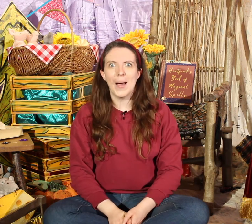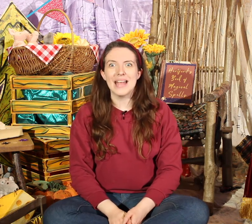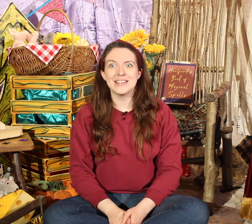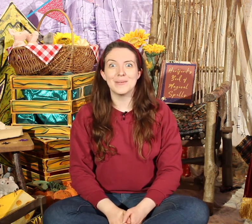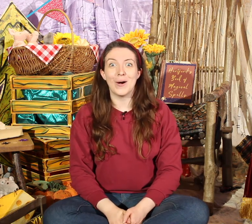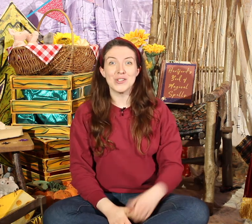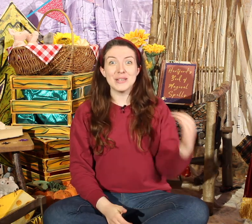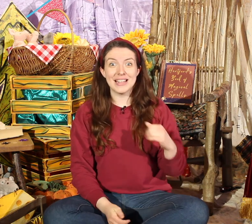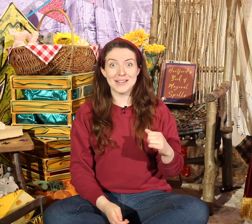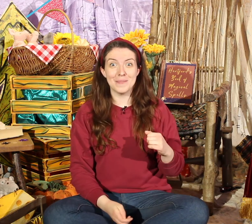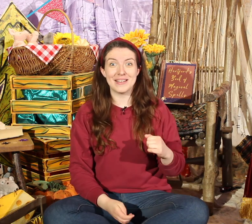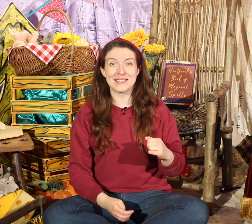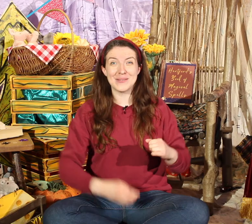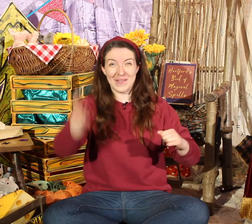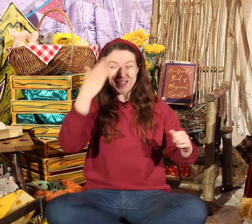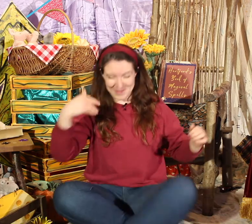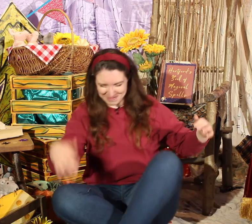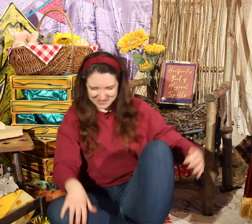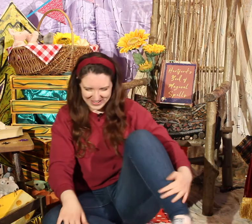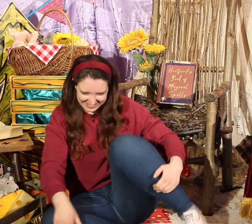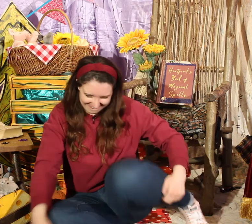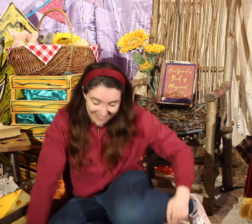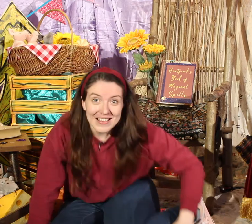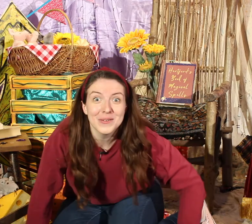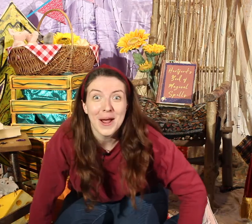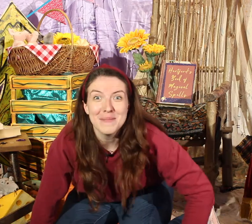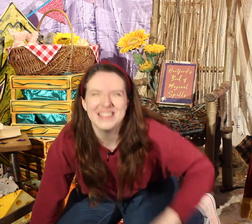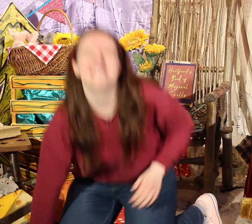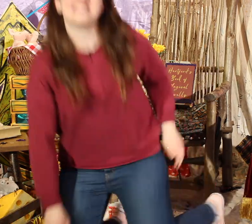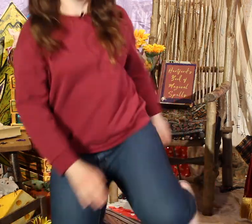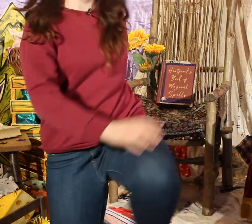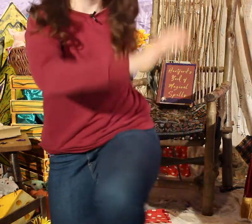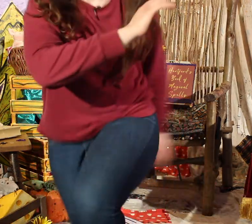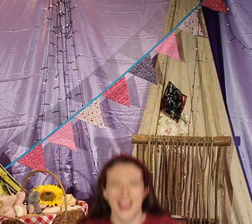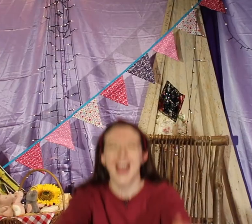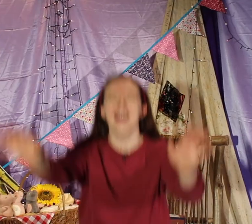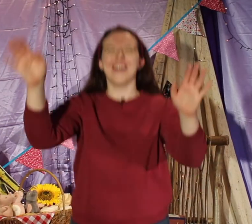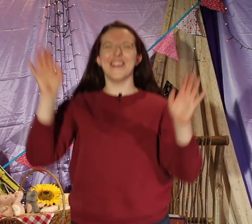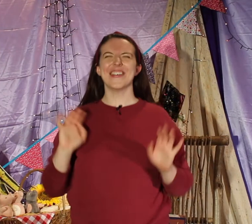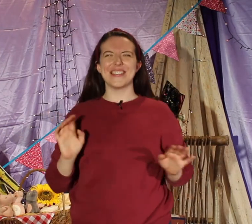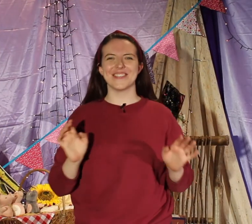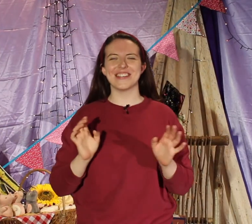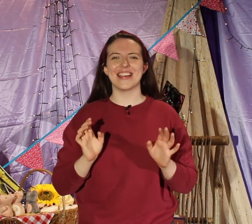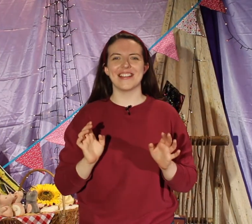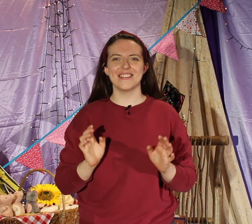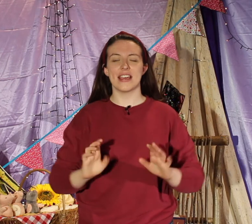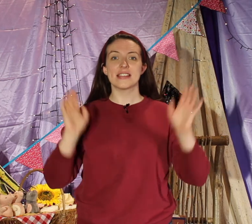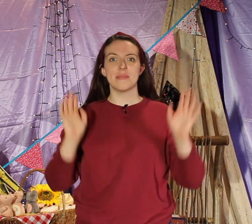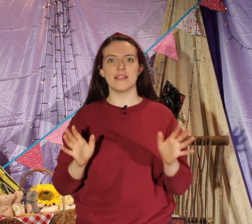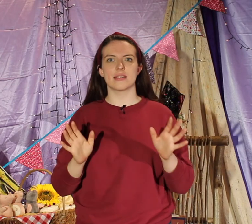I tell you what, should we collect our medals as well? Come on up, everyone. Let's go get our medals. Okay, storytellers, it's medal